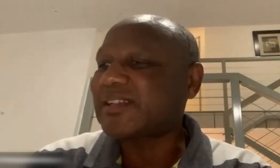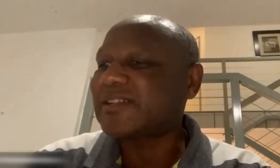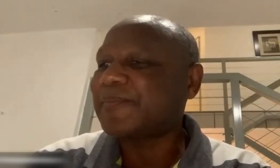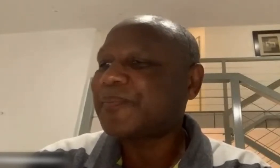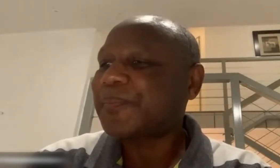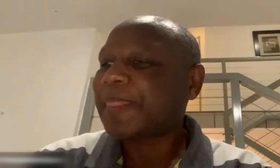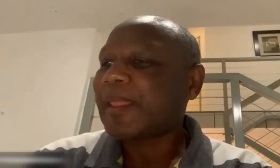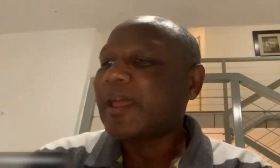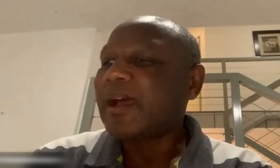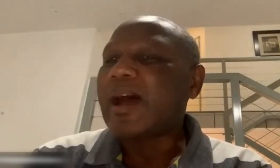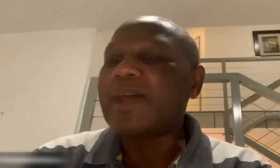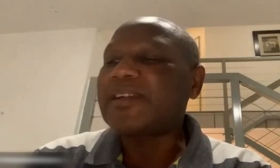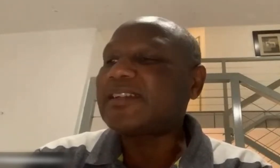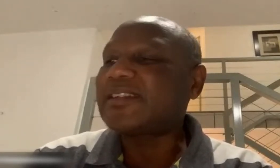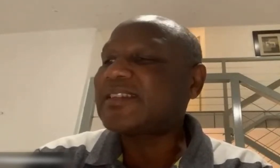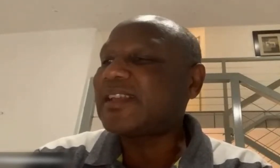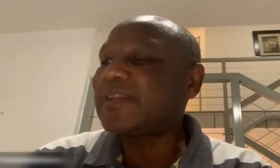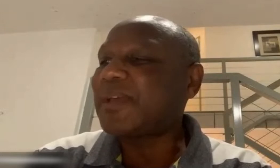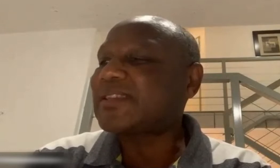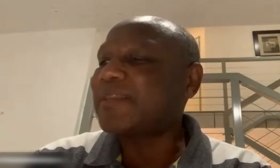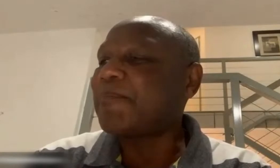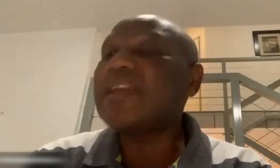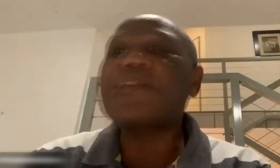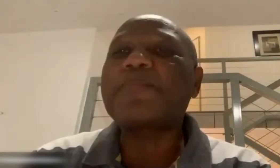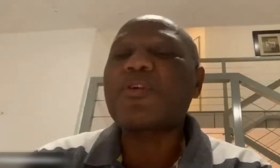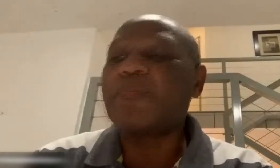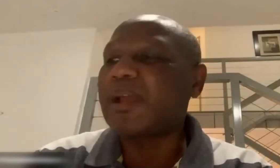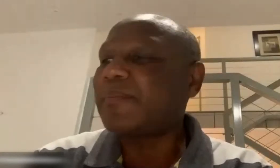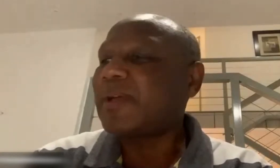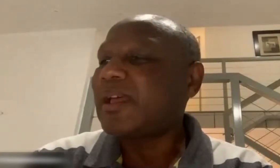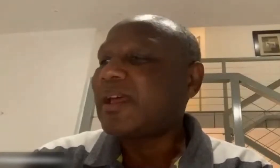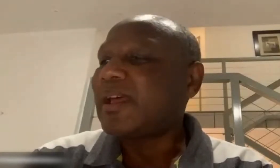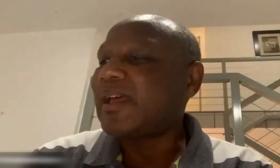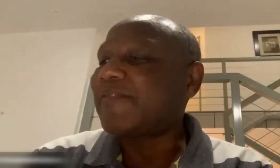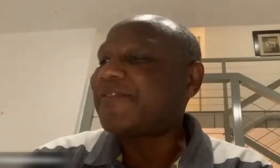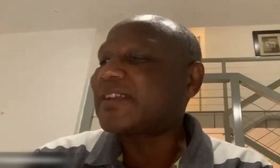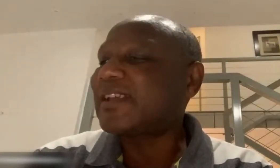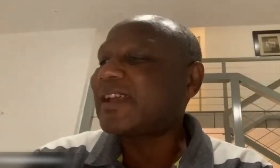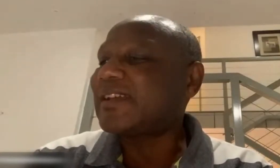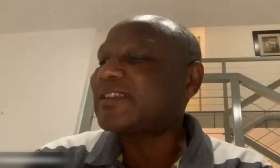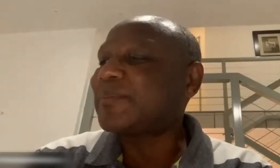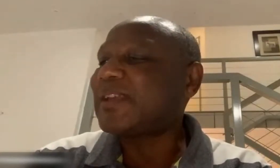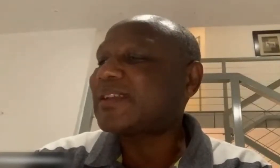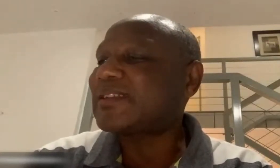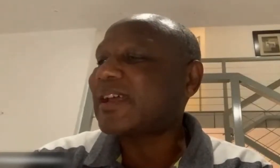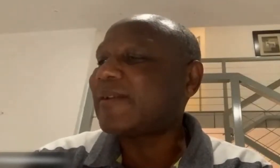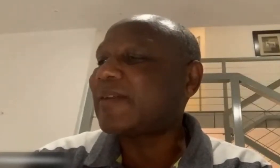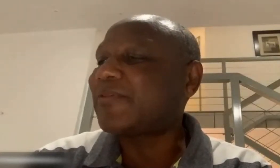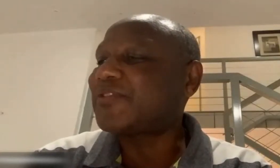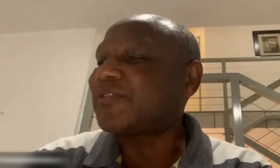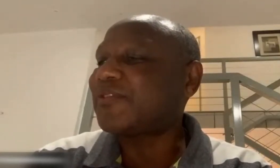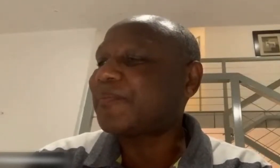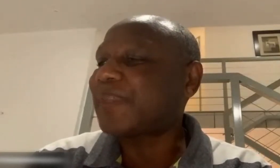11.7%. Hepatitis C remains a major problem, affecting an estimated